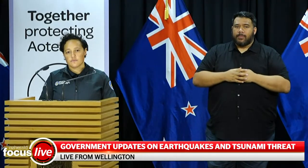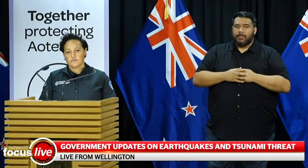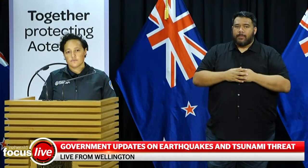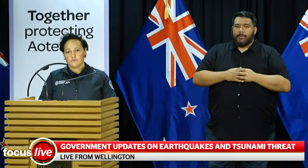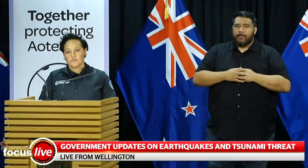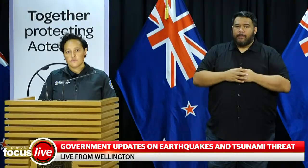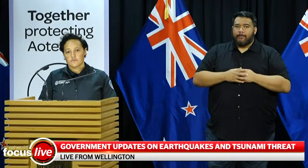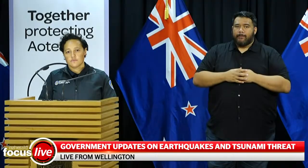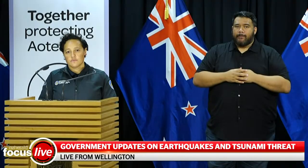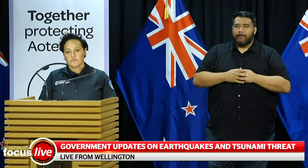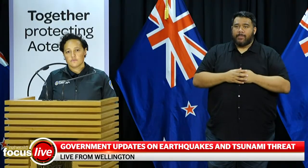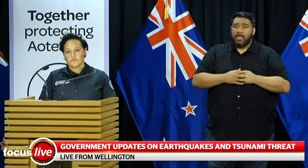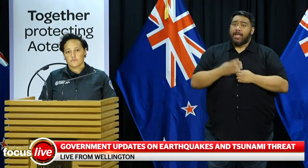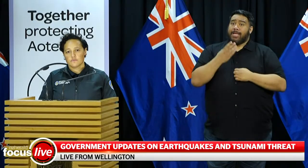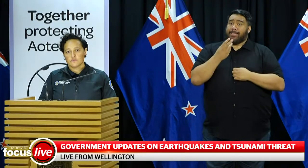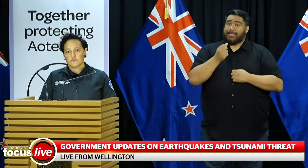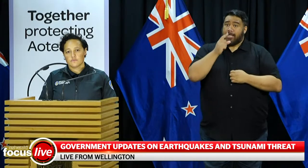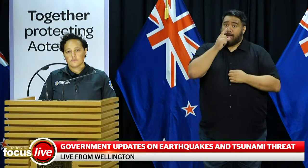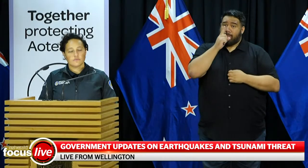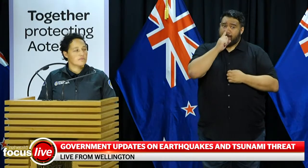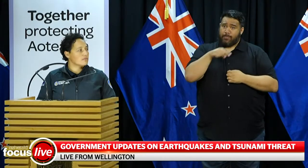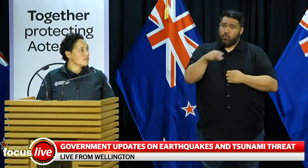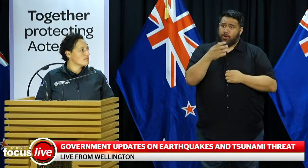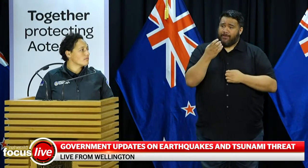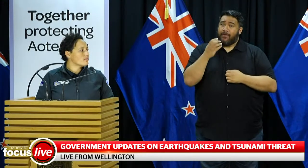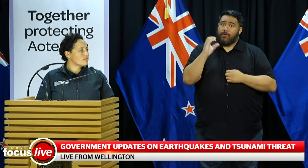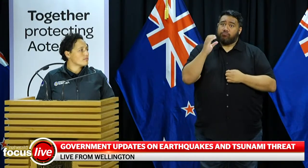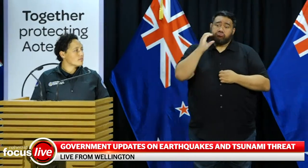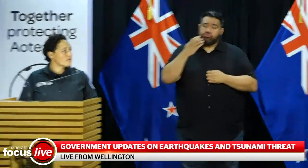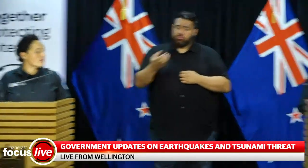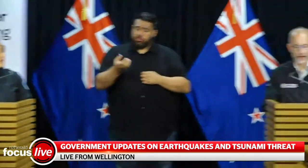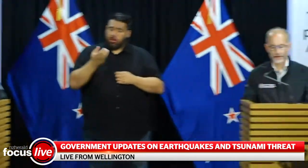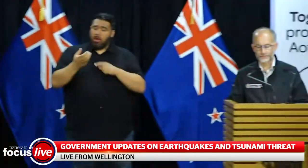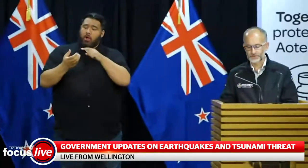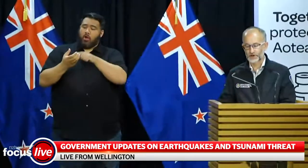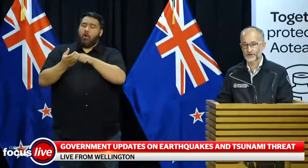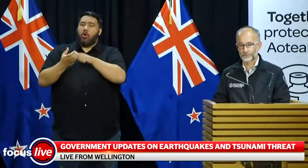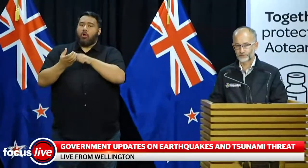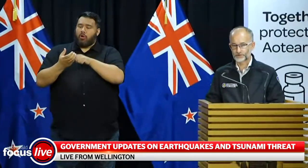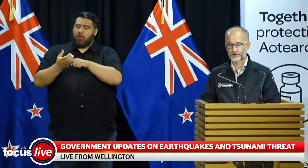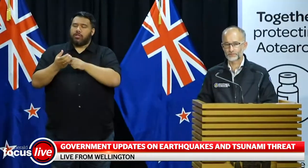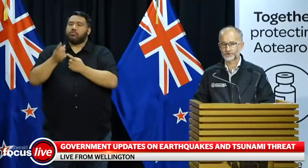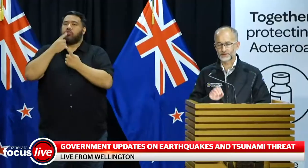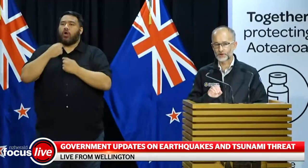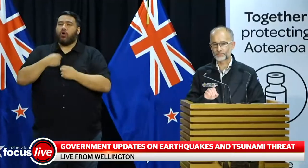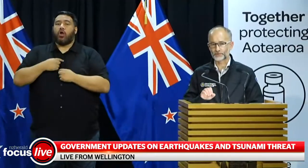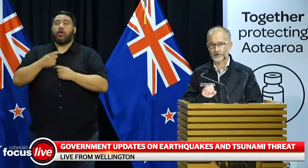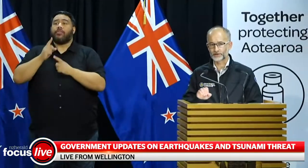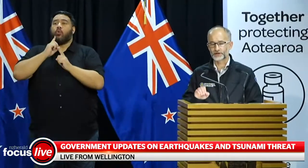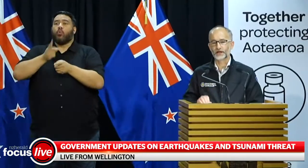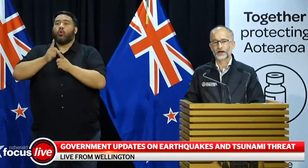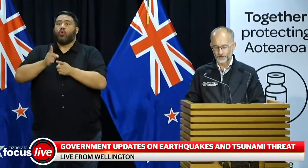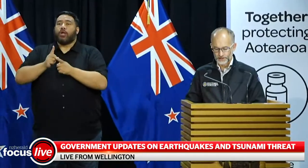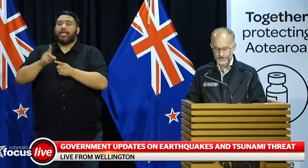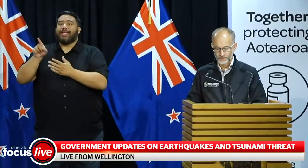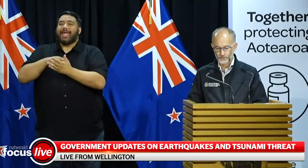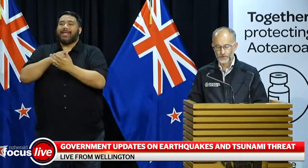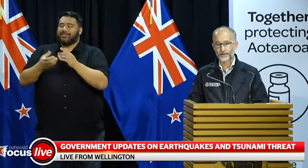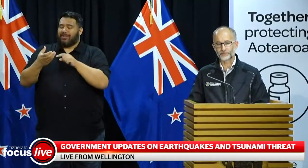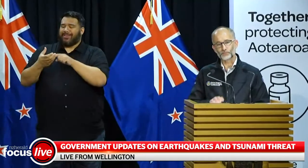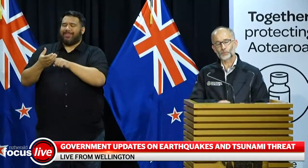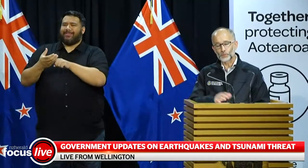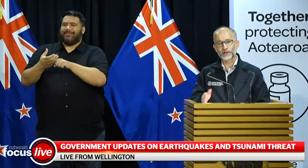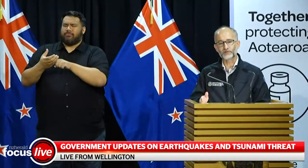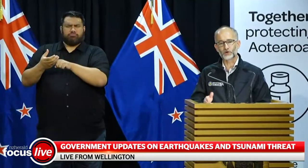warning but not the actual warning itself. What went wrong there? Are you referring to the emergency mobile alert? Okay,